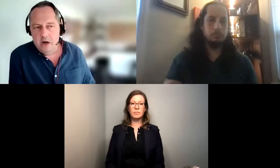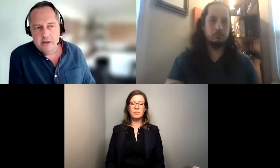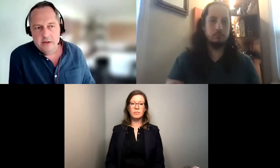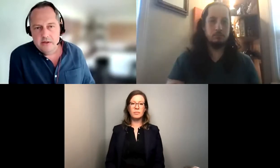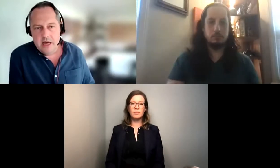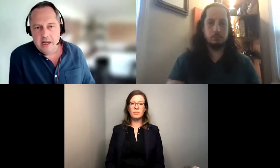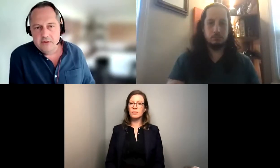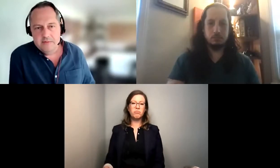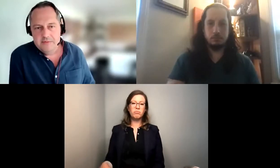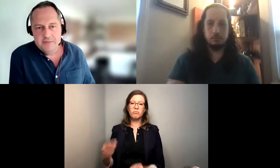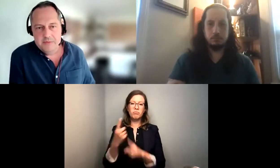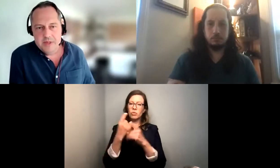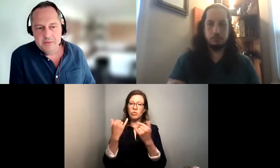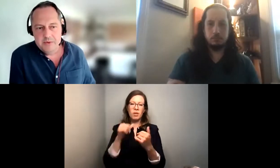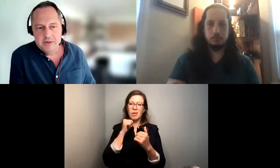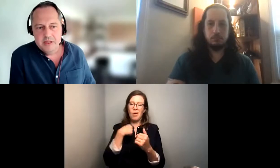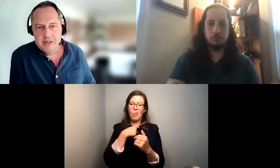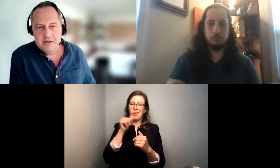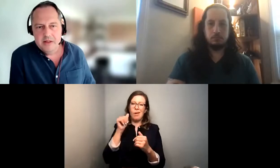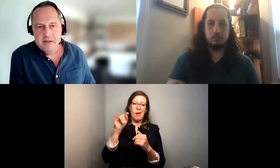We are not at that level.